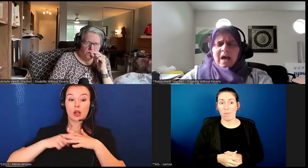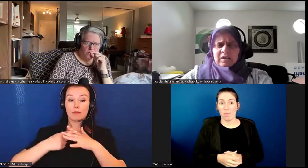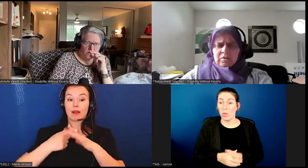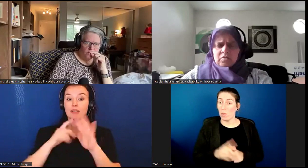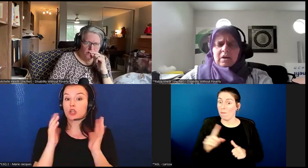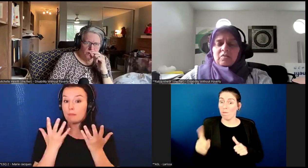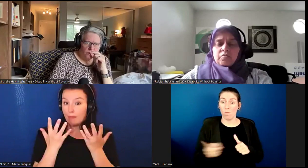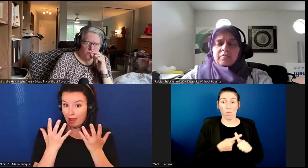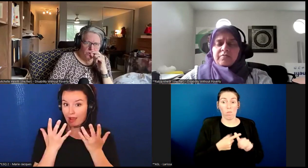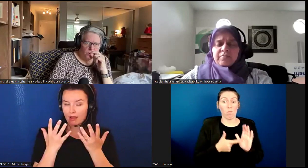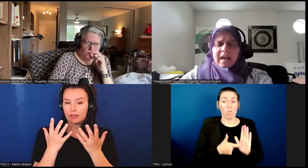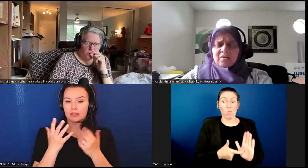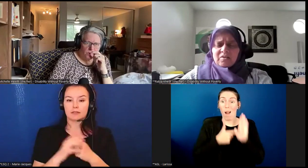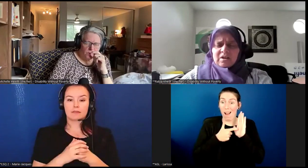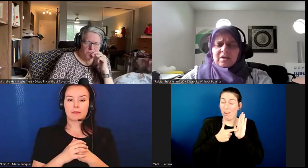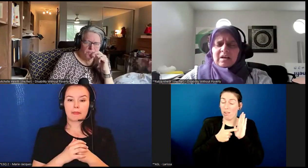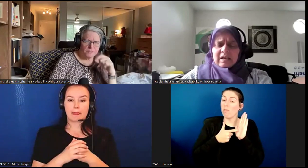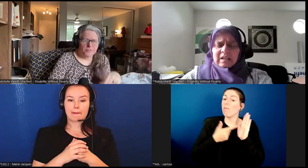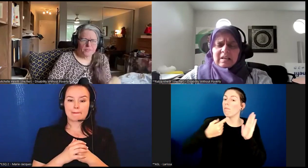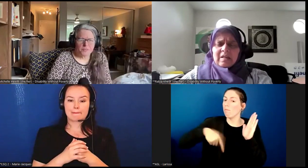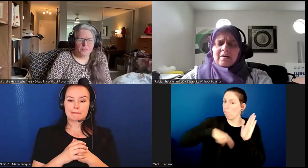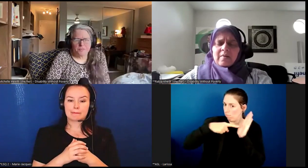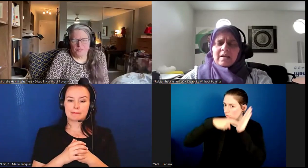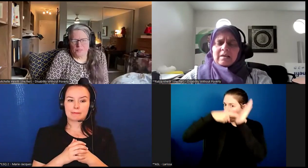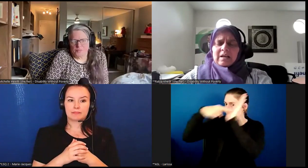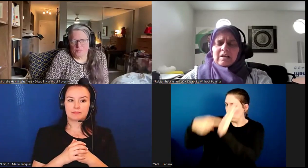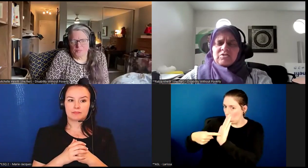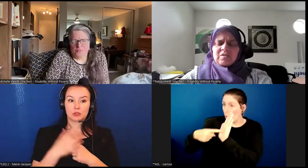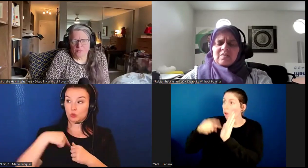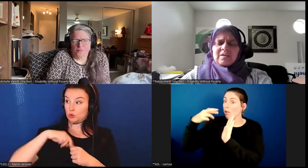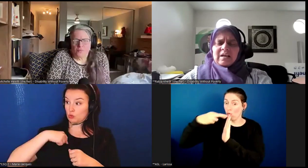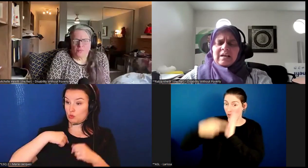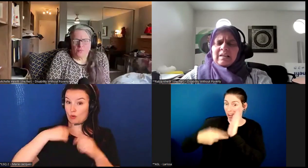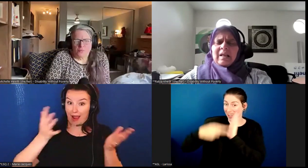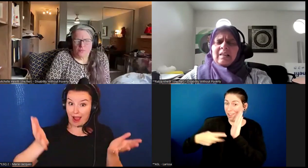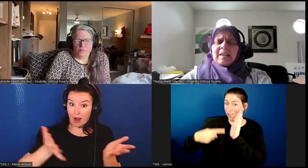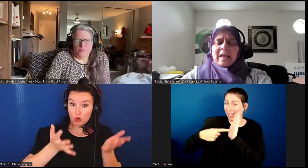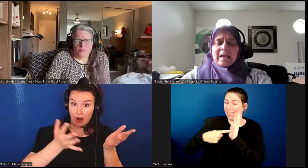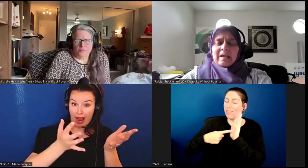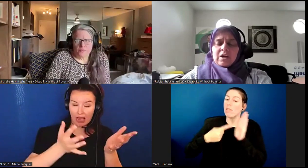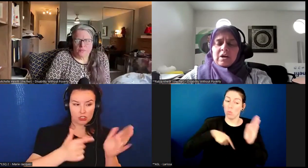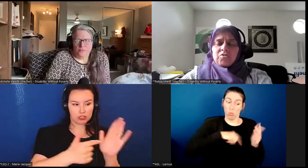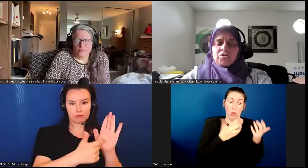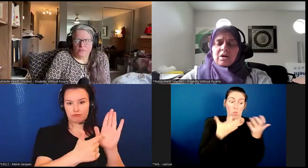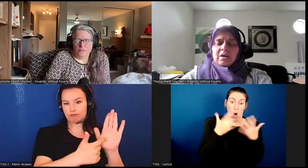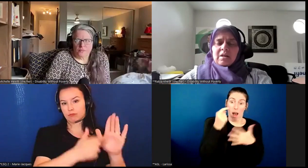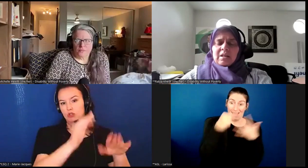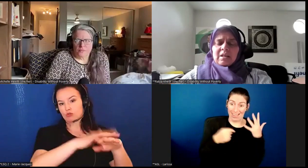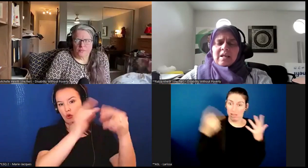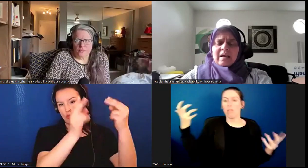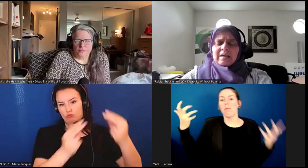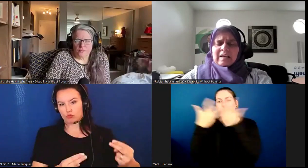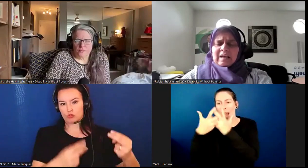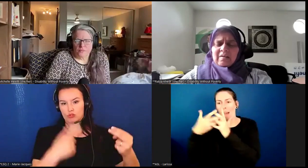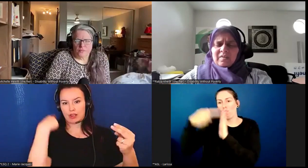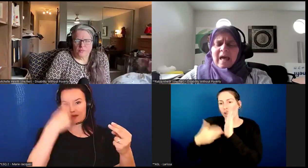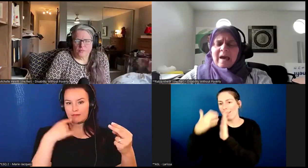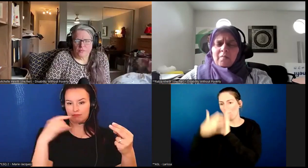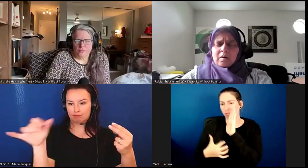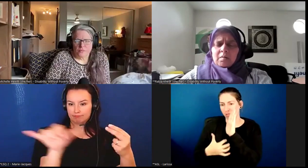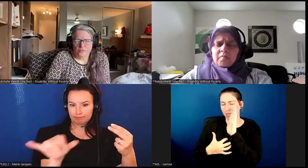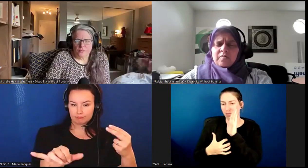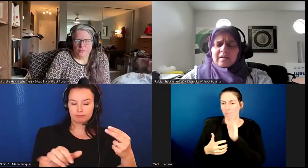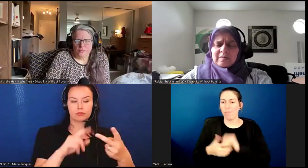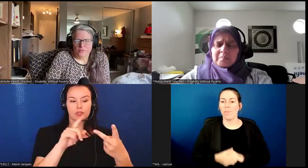we value is reflected in the regulations in language that gives